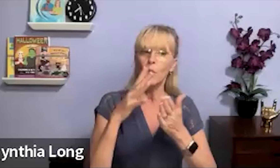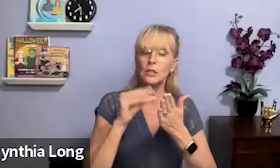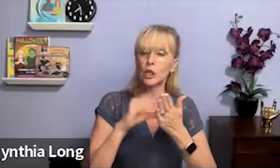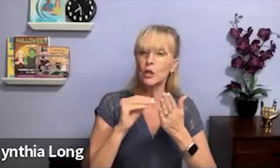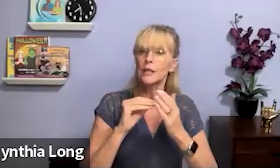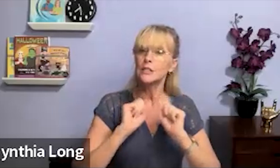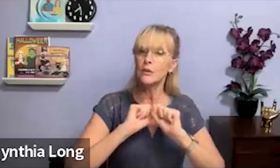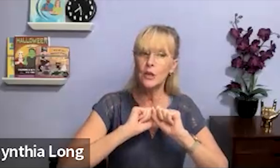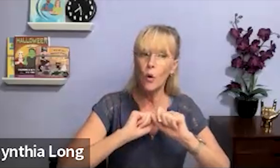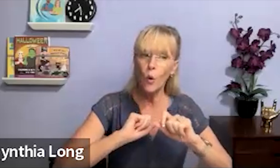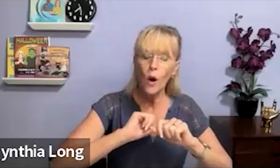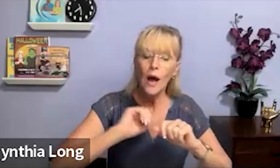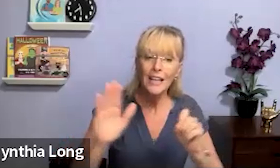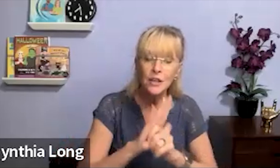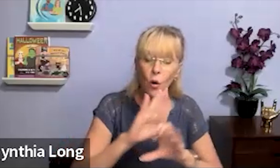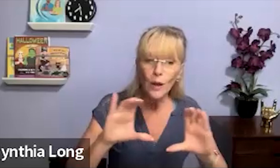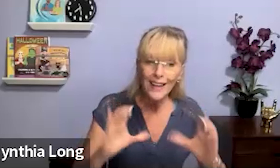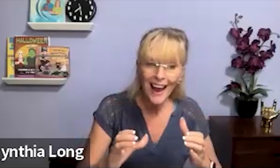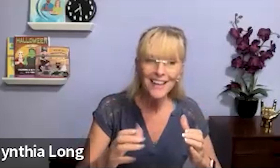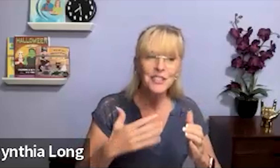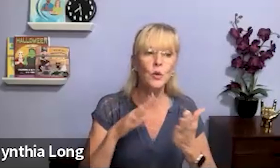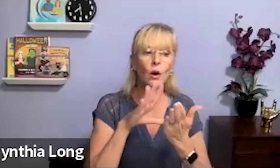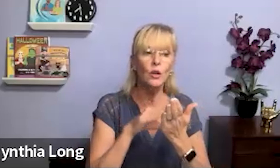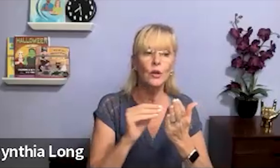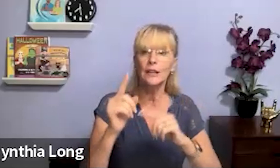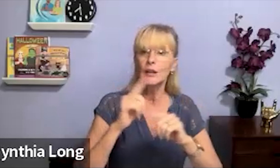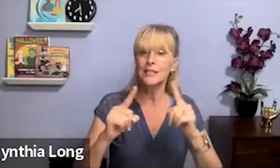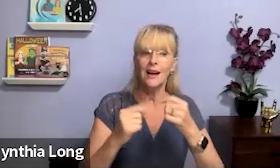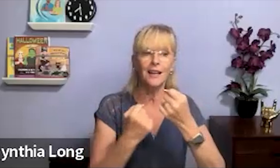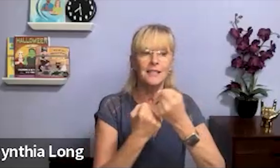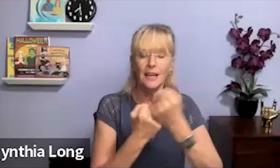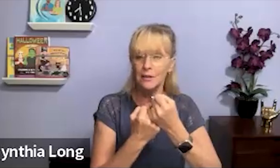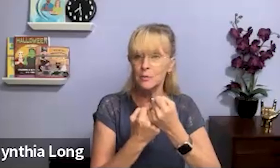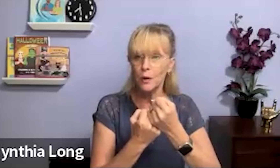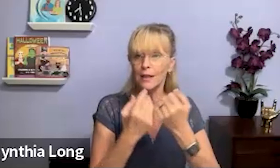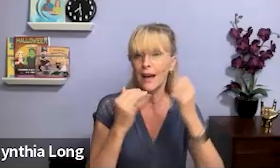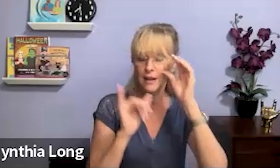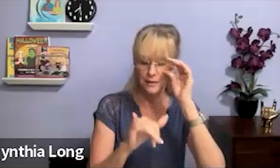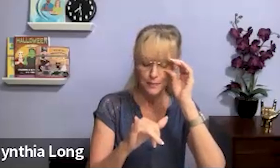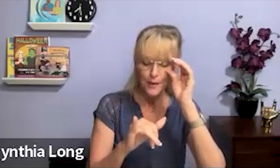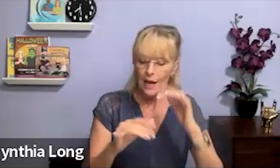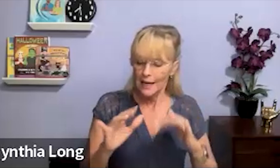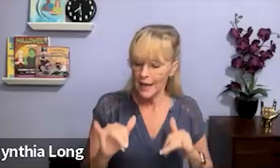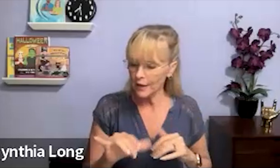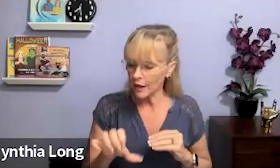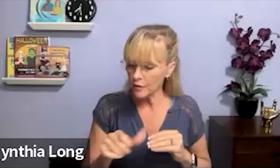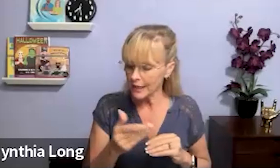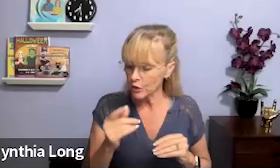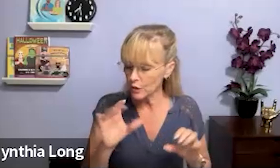want to learn. And so as a whole class, you are learning those signs and supporting that. Now, the other thing you can